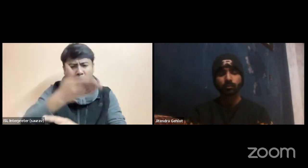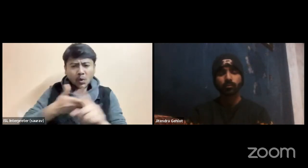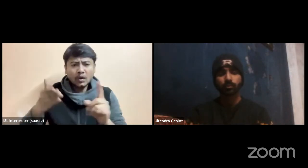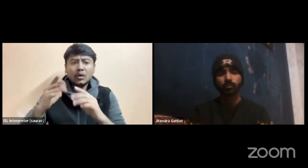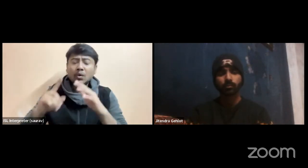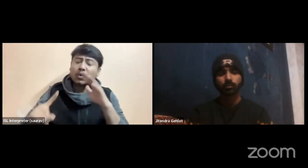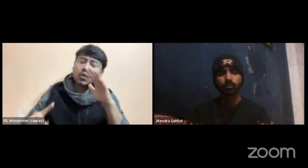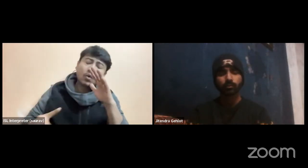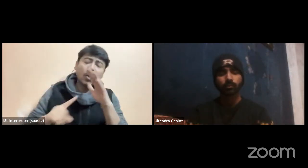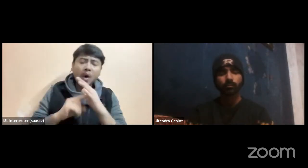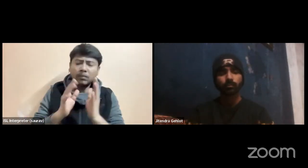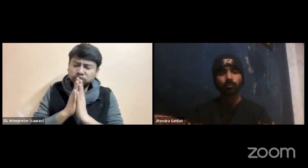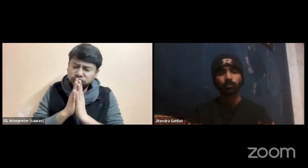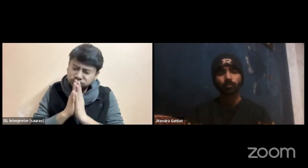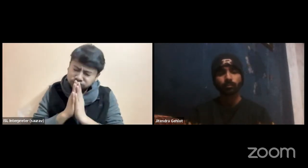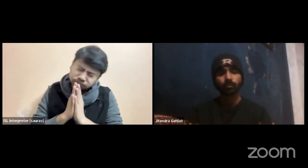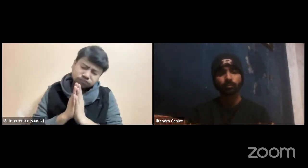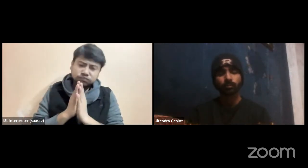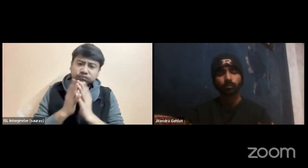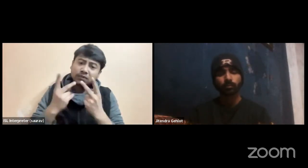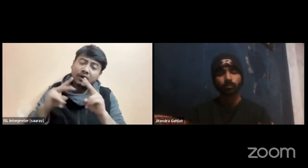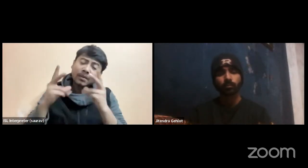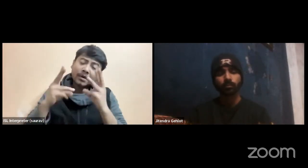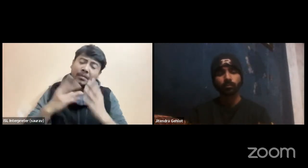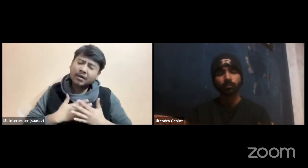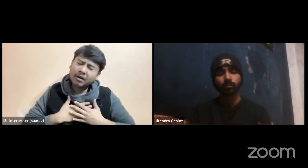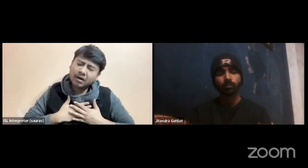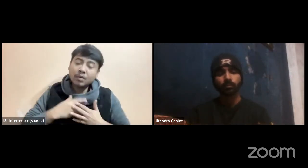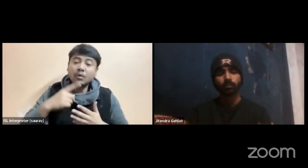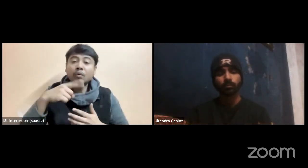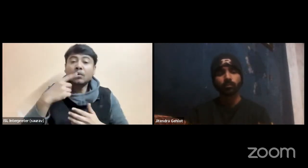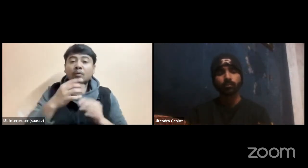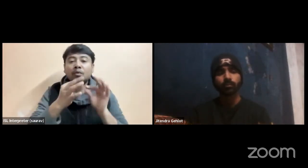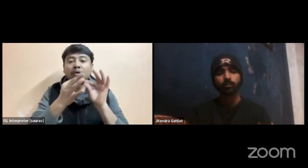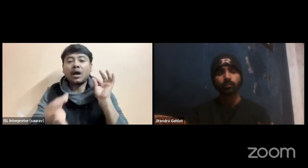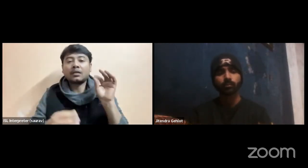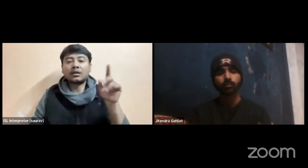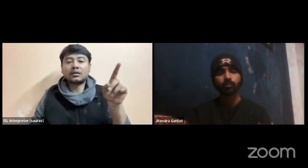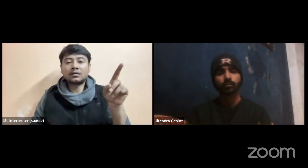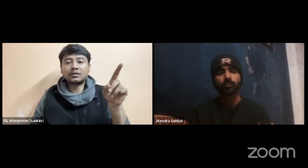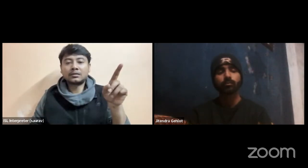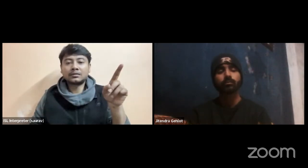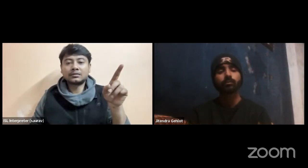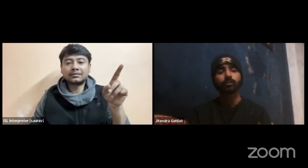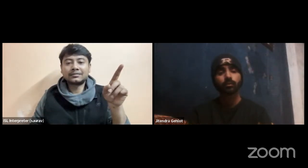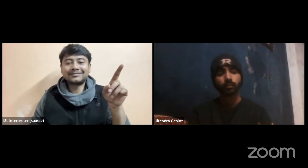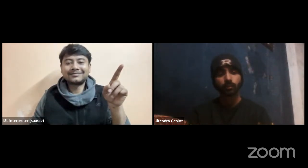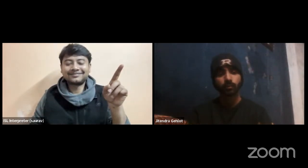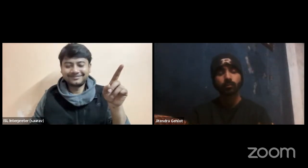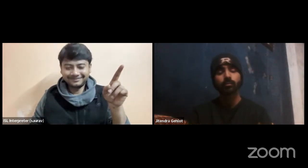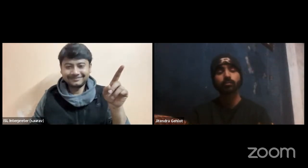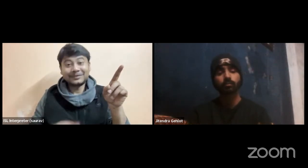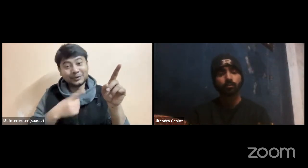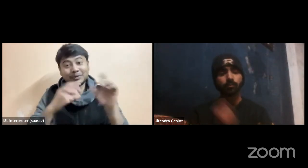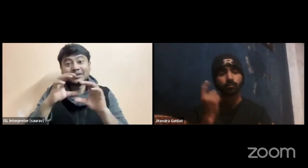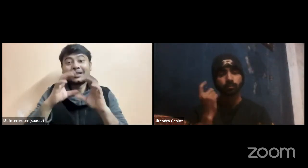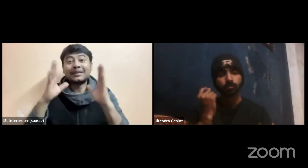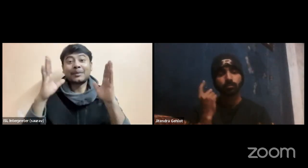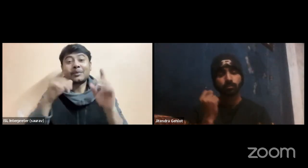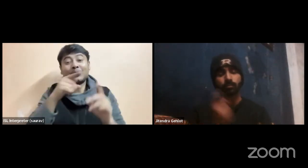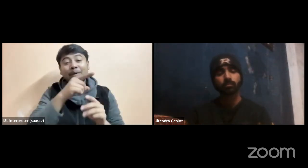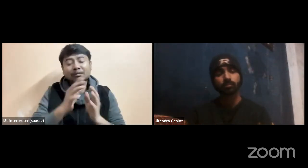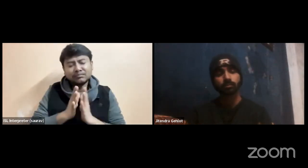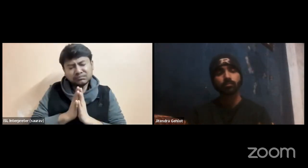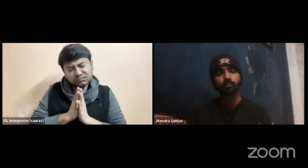So with that devotion, with that same devotion of Radharani, Krishna comes as Gauranga.